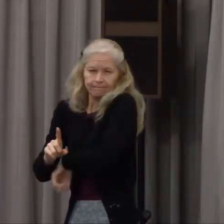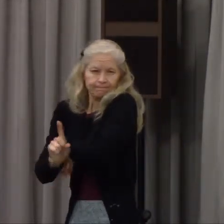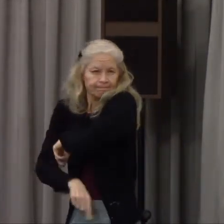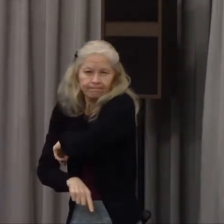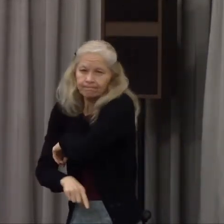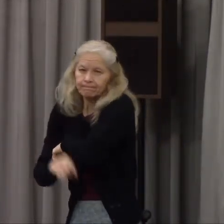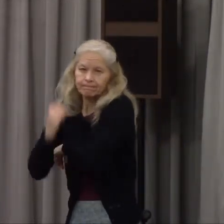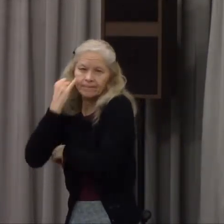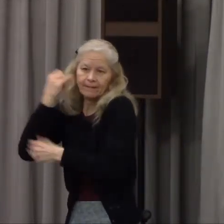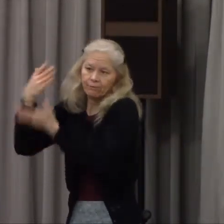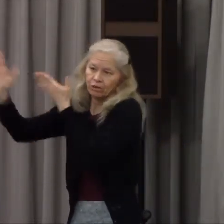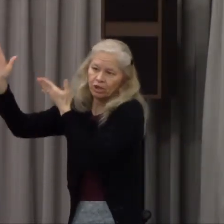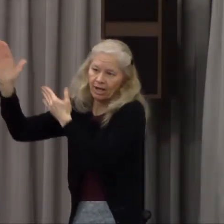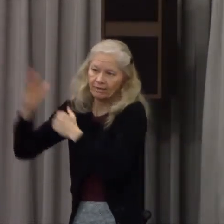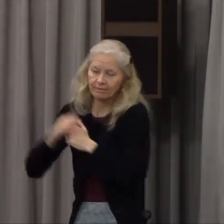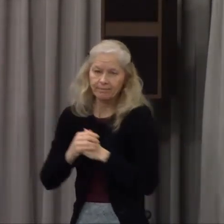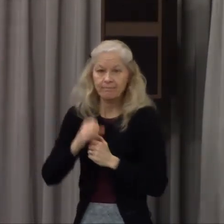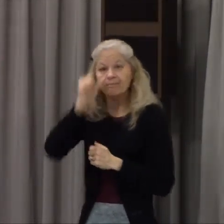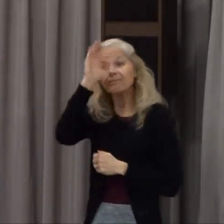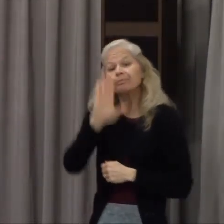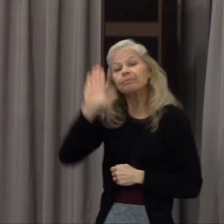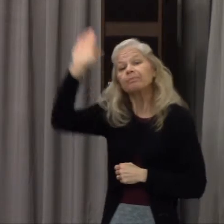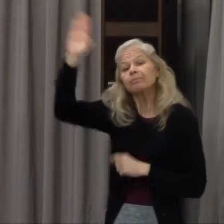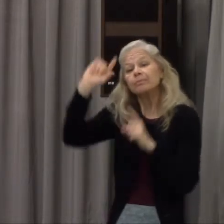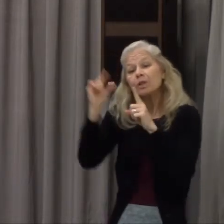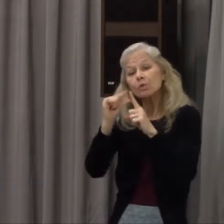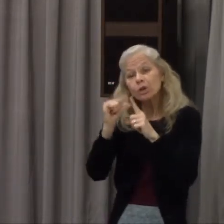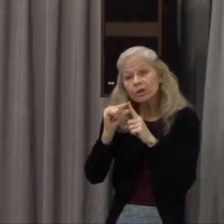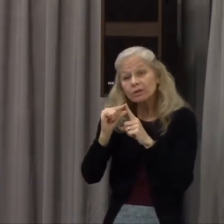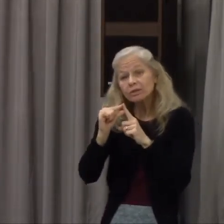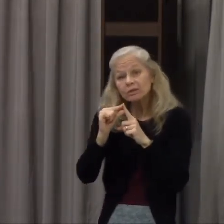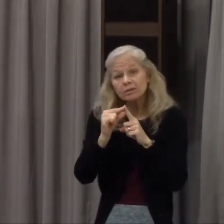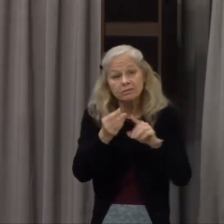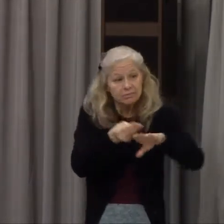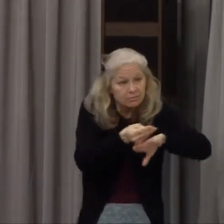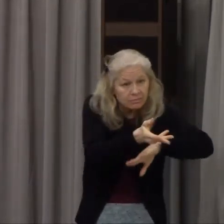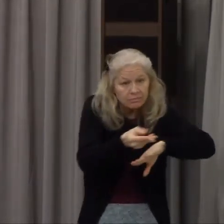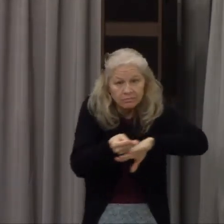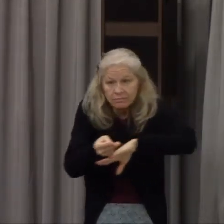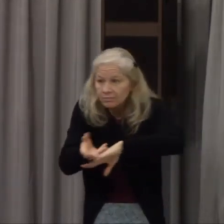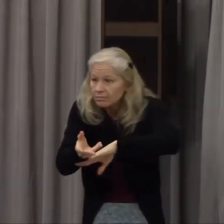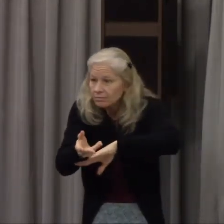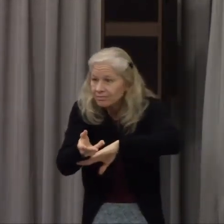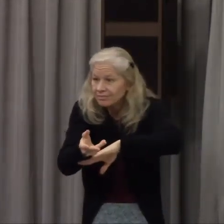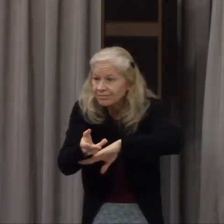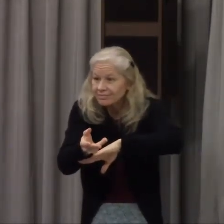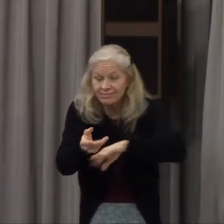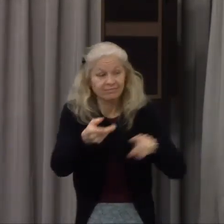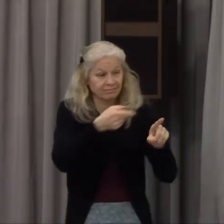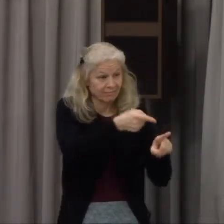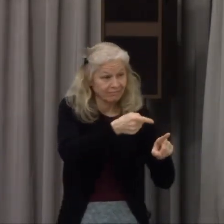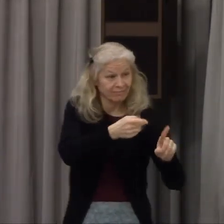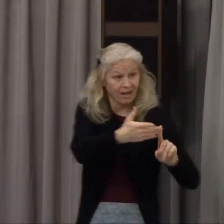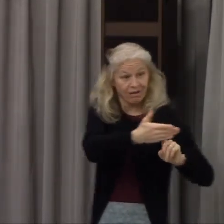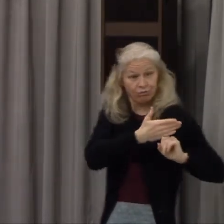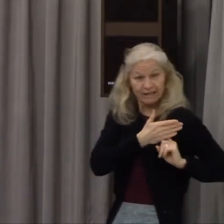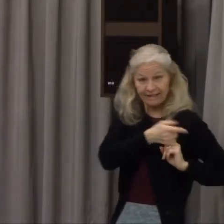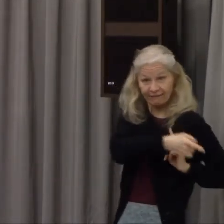his righteous and pure pardon to those who receive it. And it is the seal of his